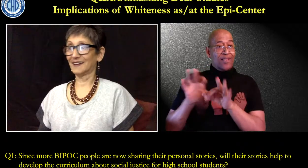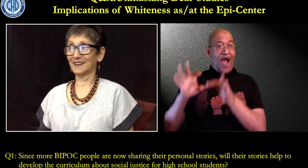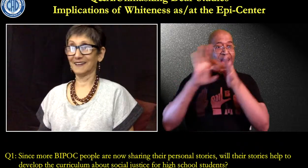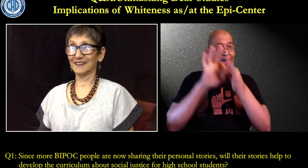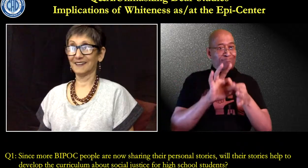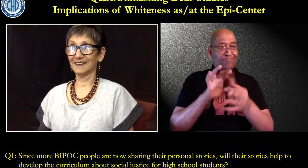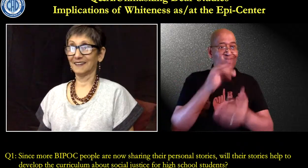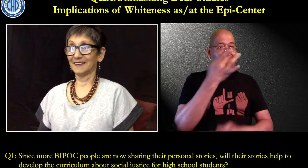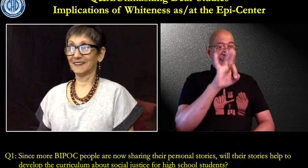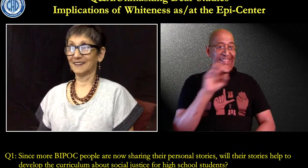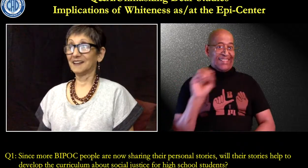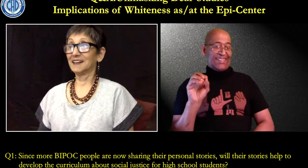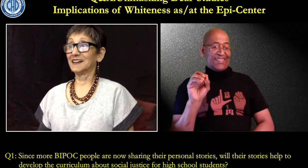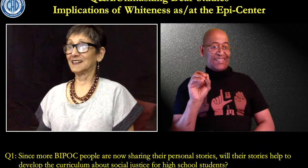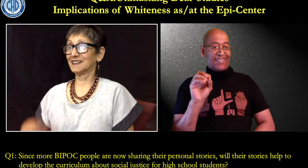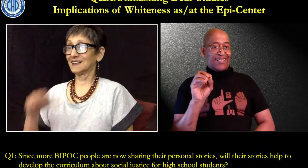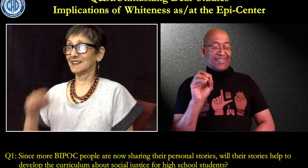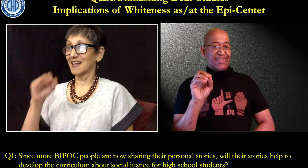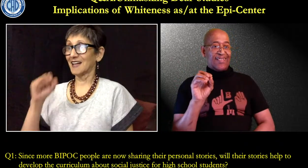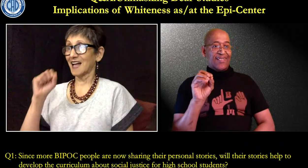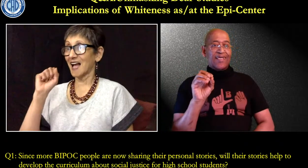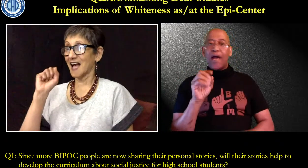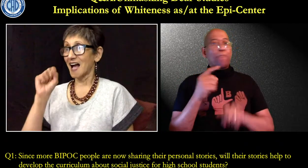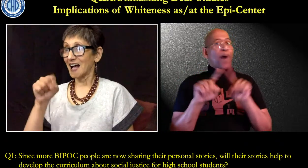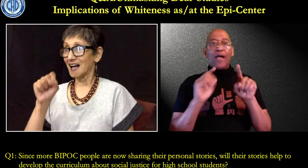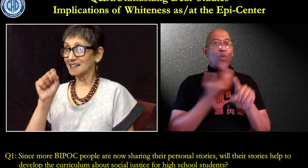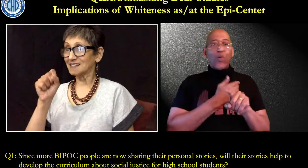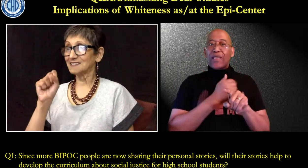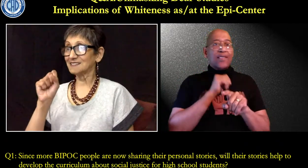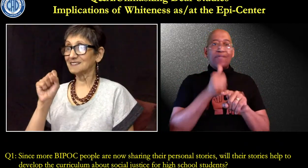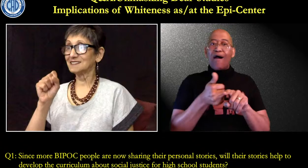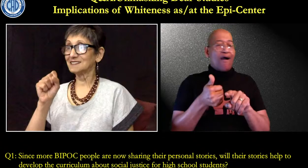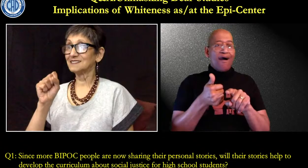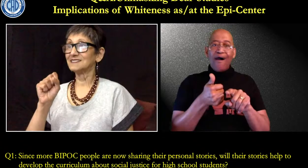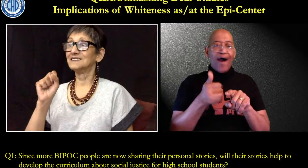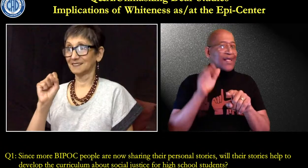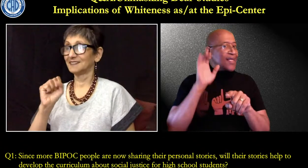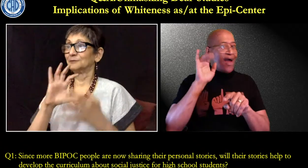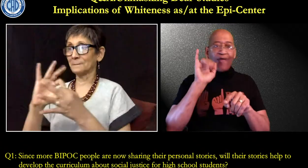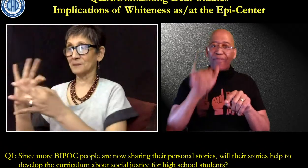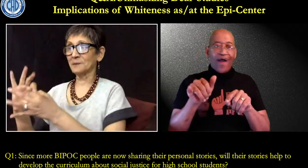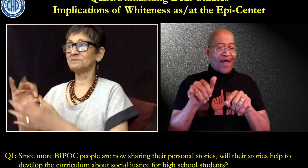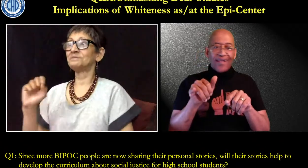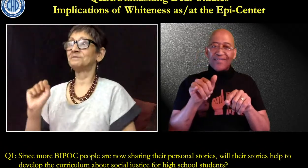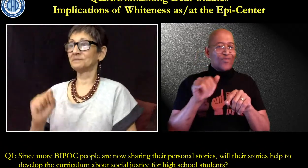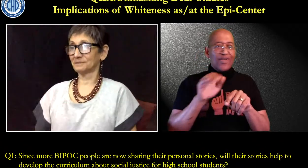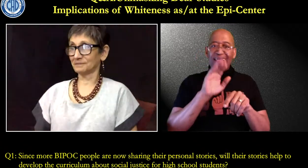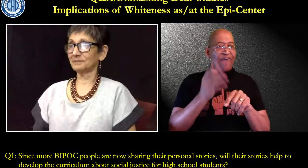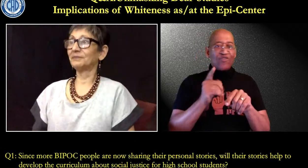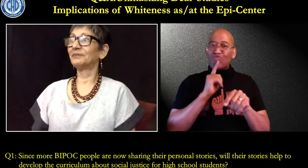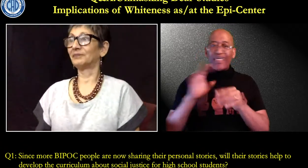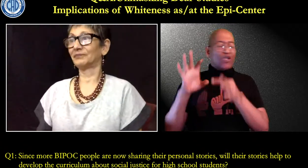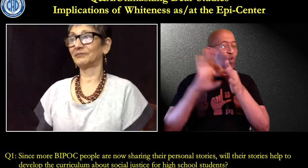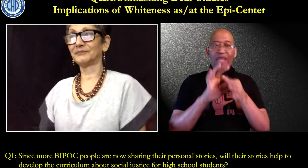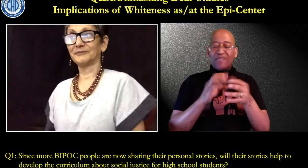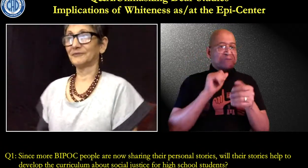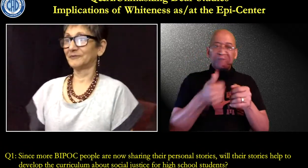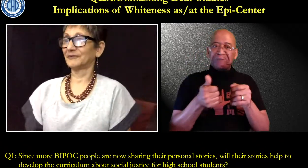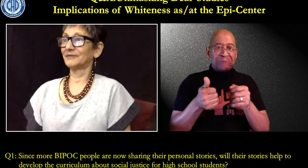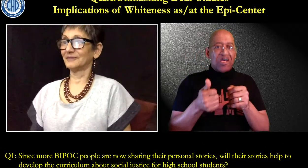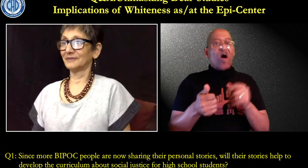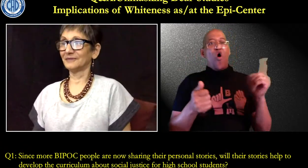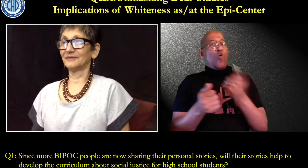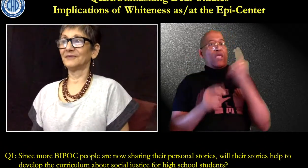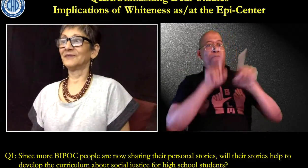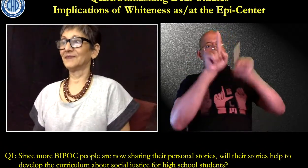And then becoming a lawyer, that was very important. And it was related with the 1800s. But yes, we are not, they